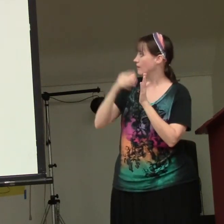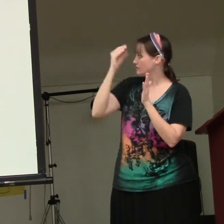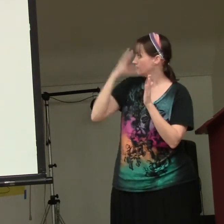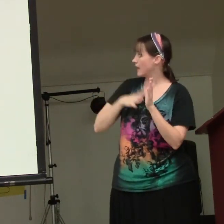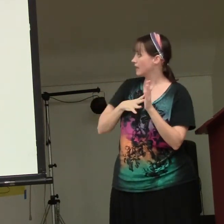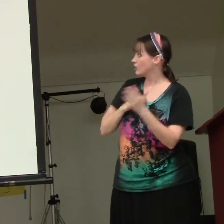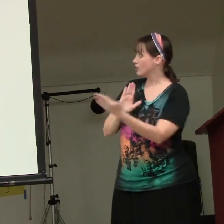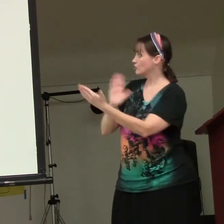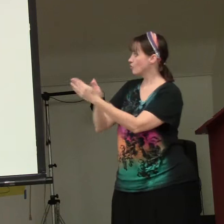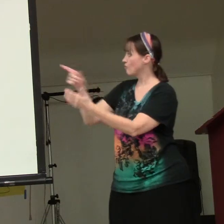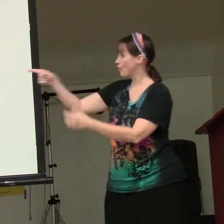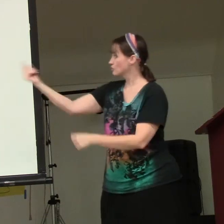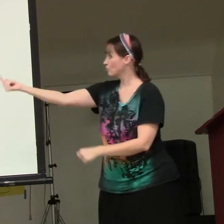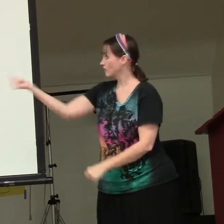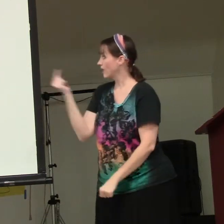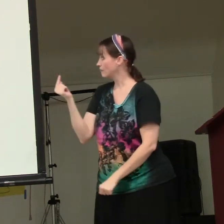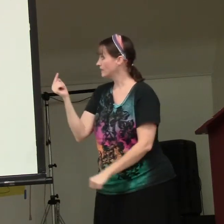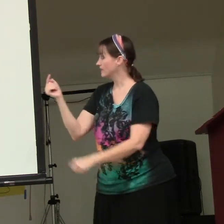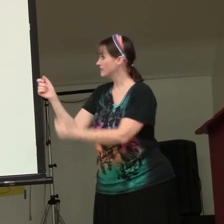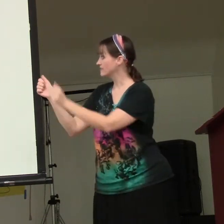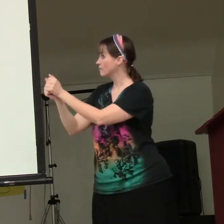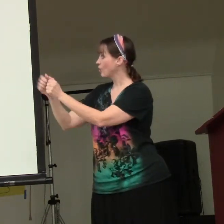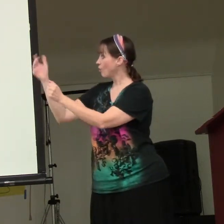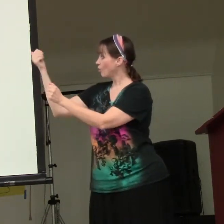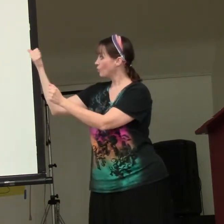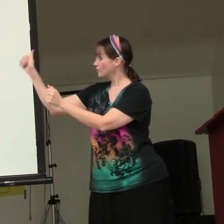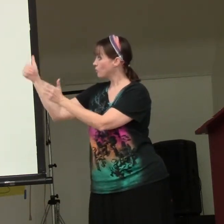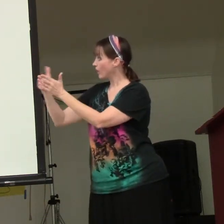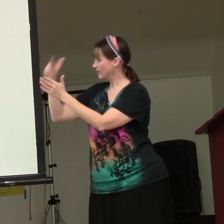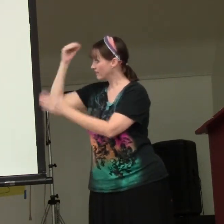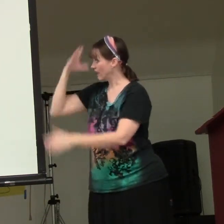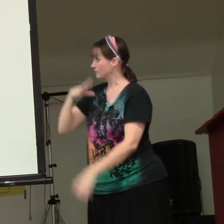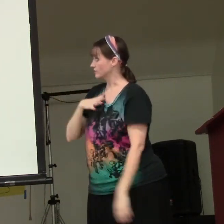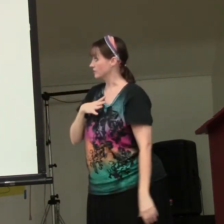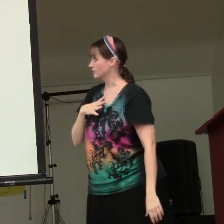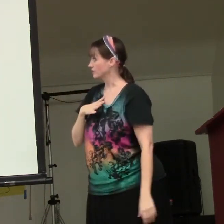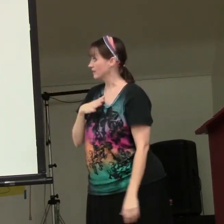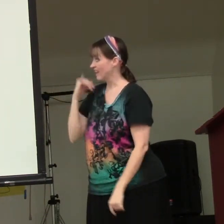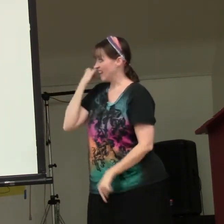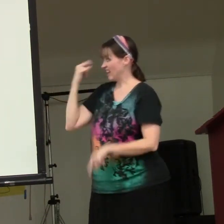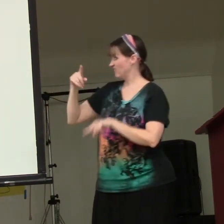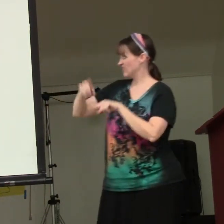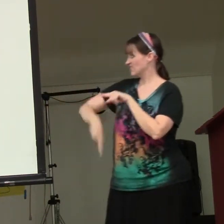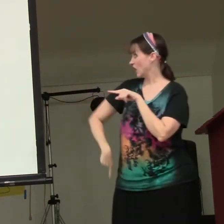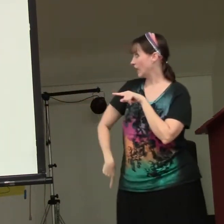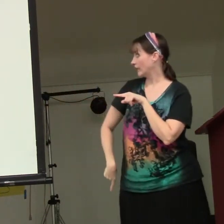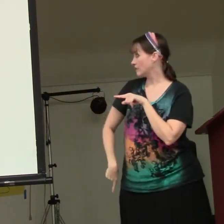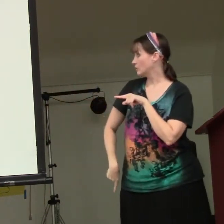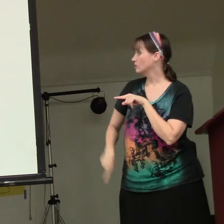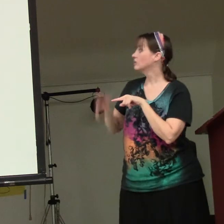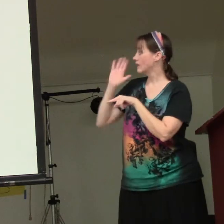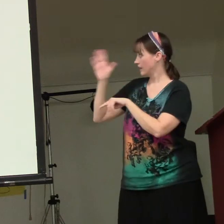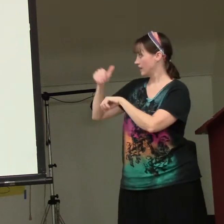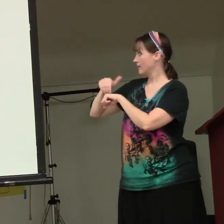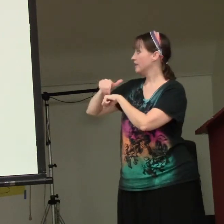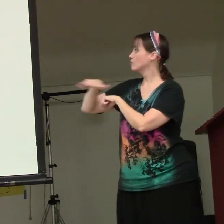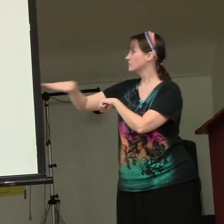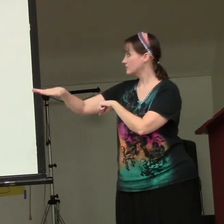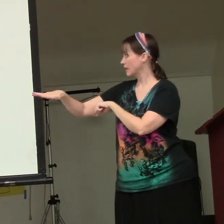10,000 men to oppose the one coming against him with 20,000? If he is not able, he will send